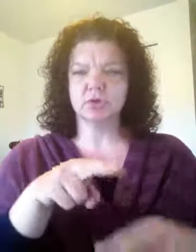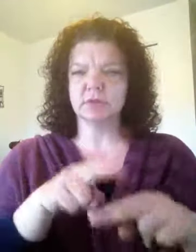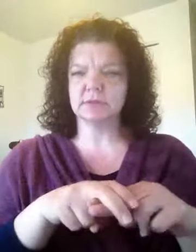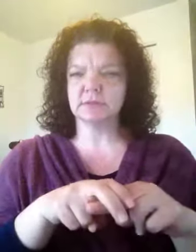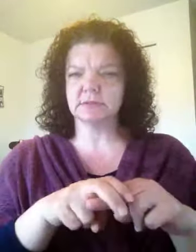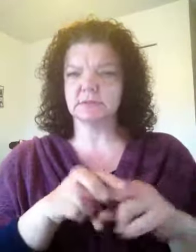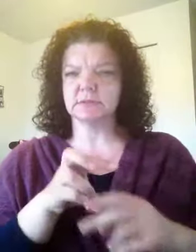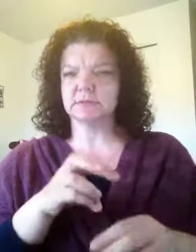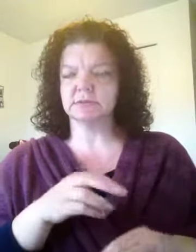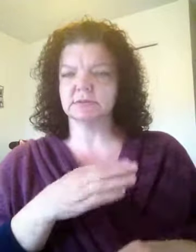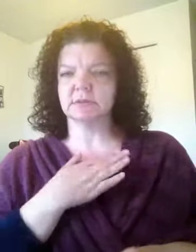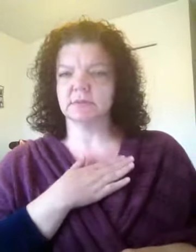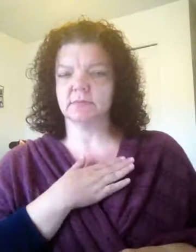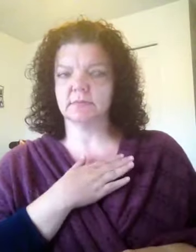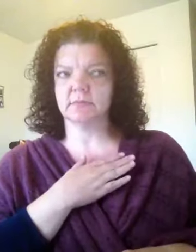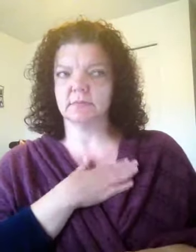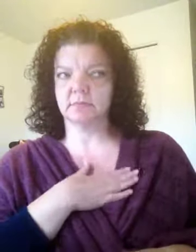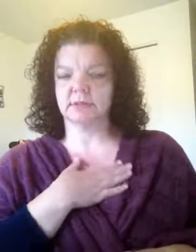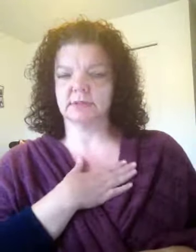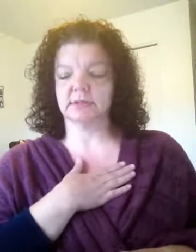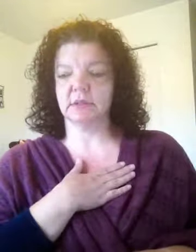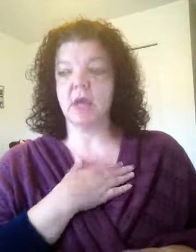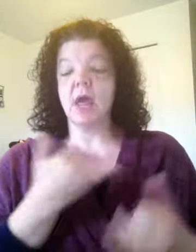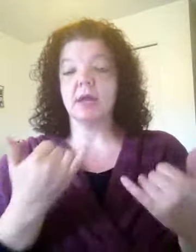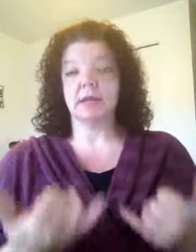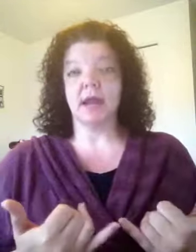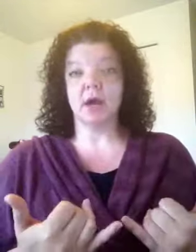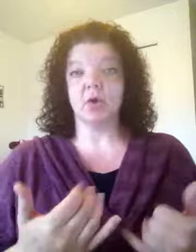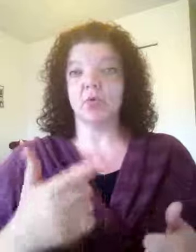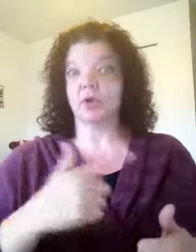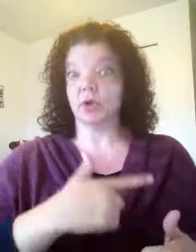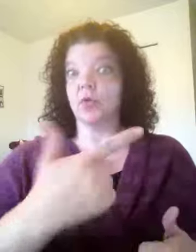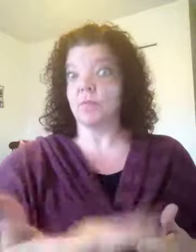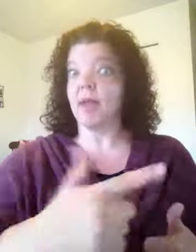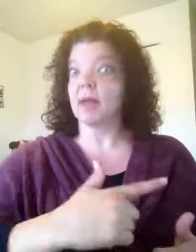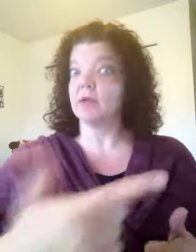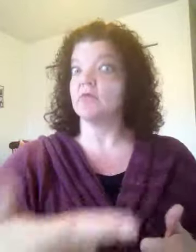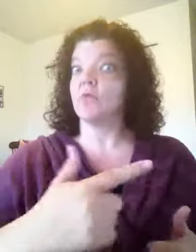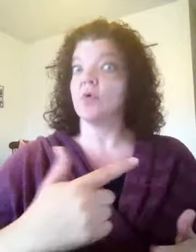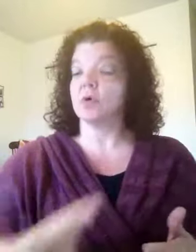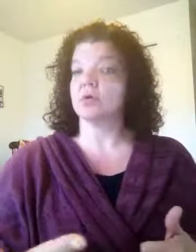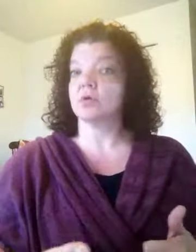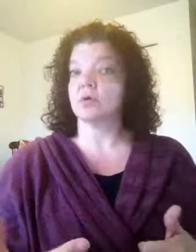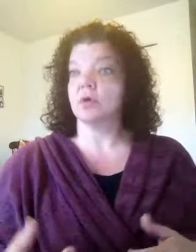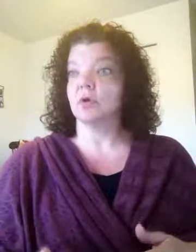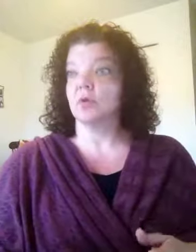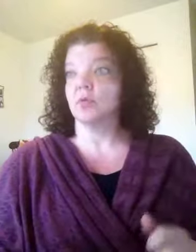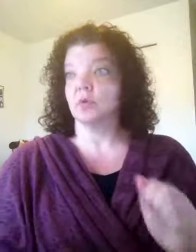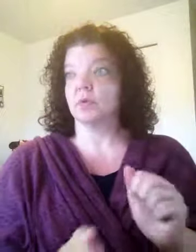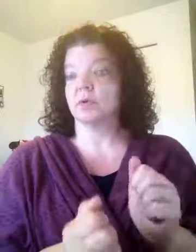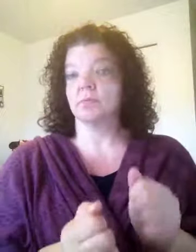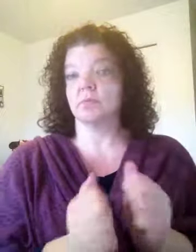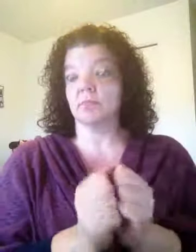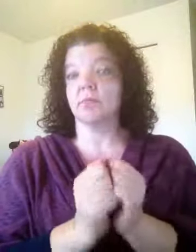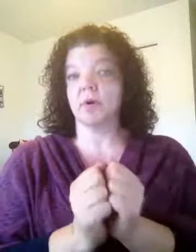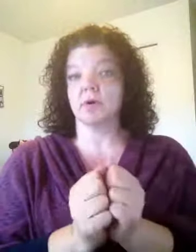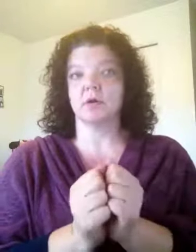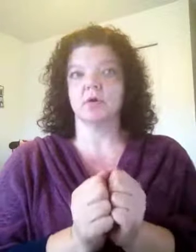Okay, what we're going to do is we're going to go back and forth again with our partner, but what we're going to do is we're going to list the character traits, not